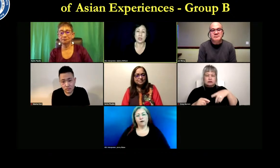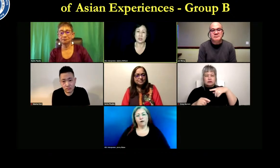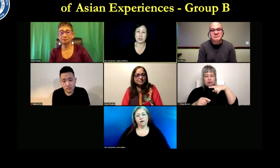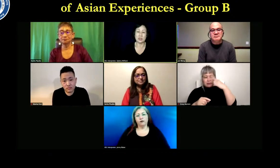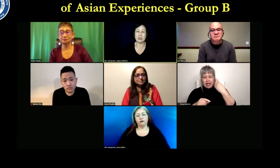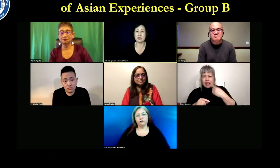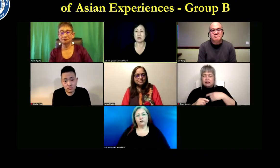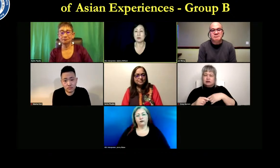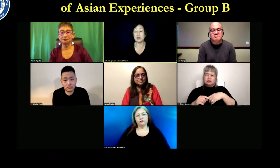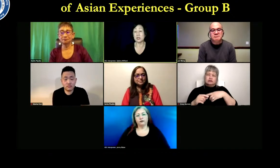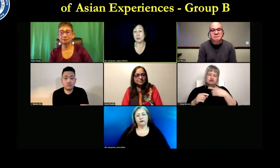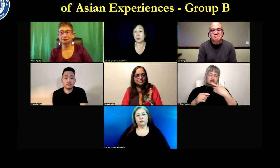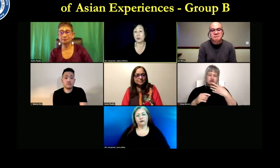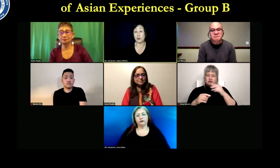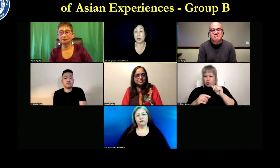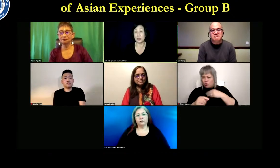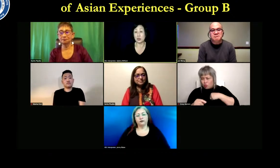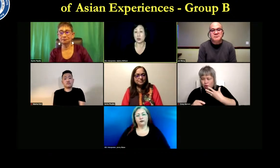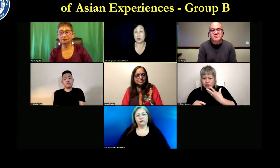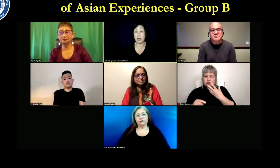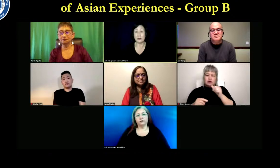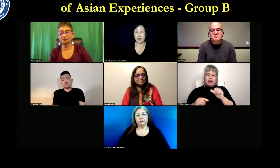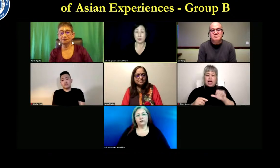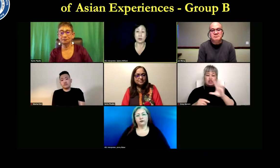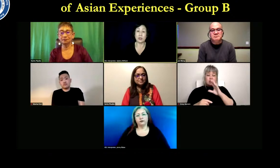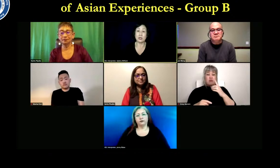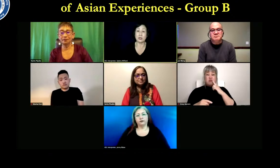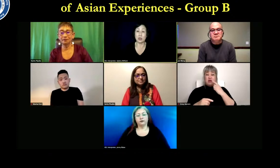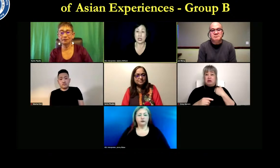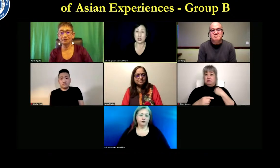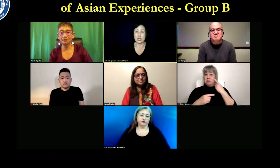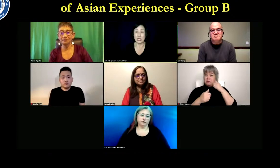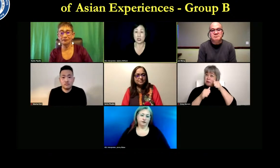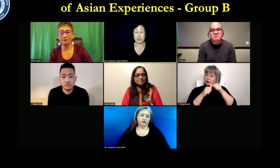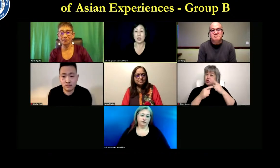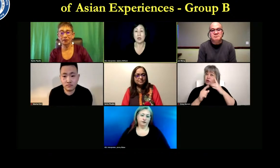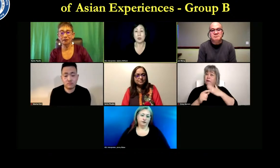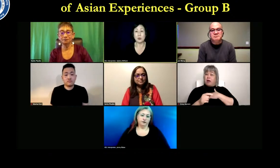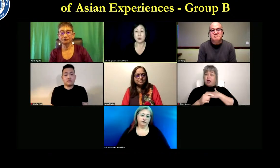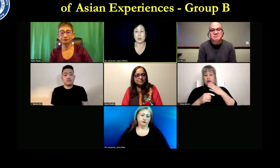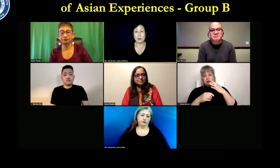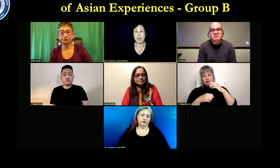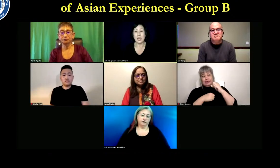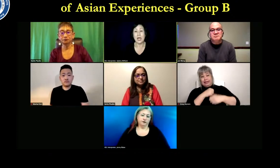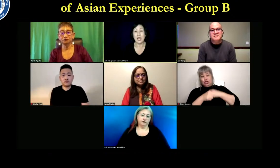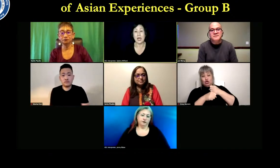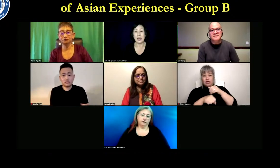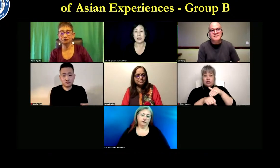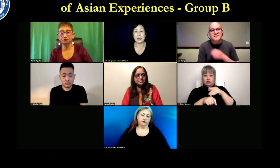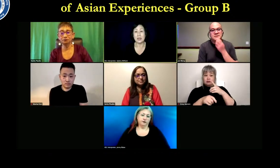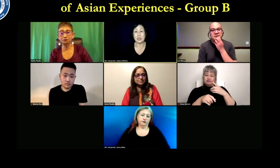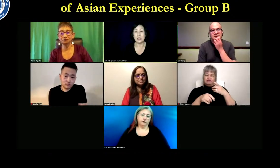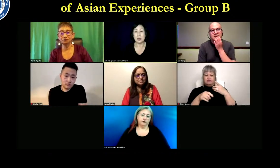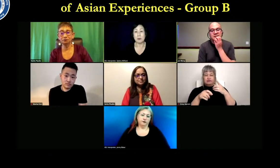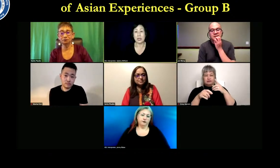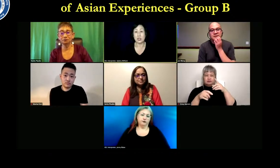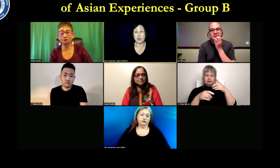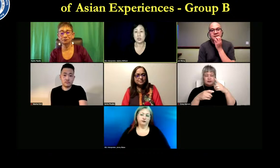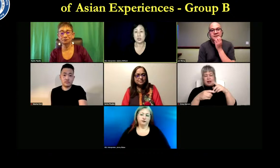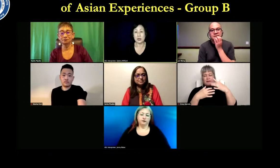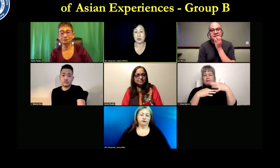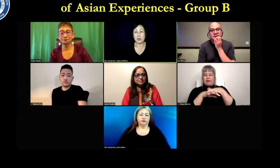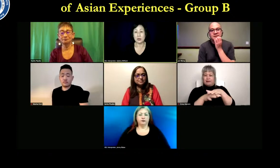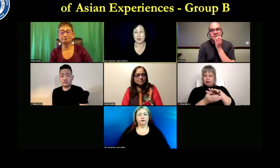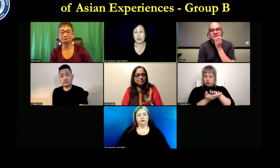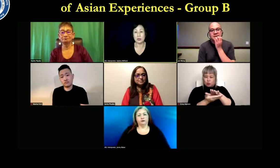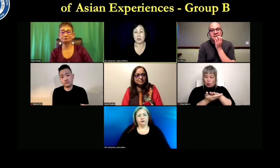different races, and you know, some people from Mexico, African American, Caucasian, Asian, people would come in. And my